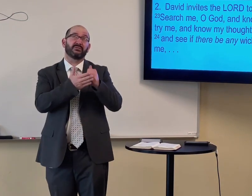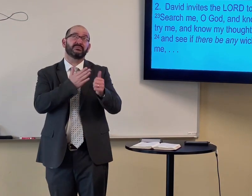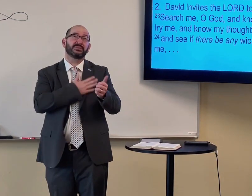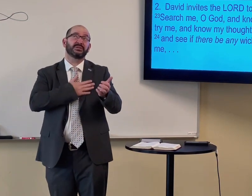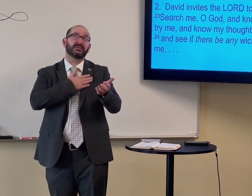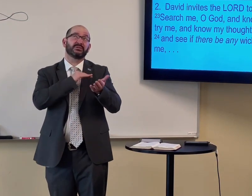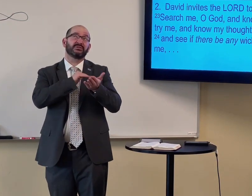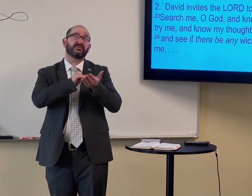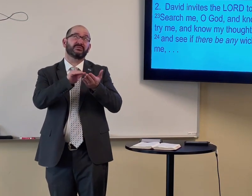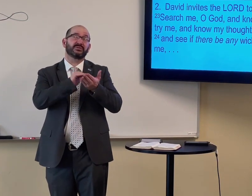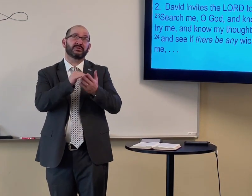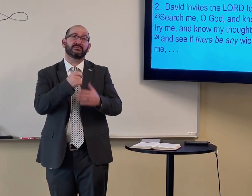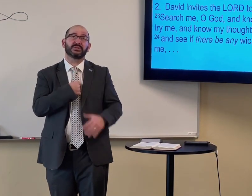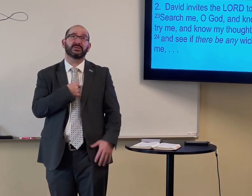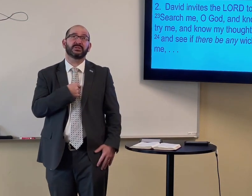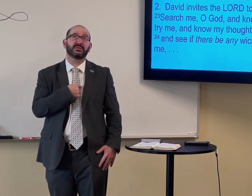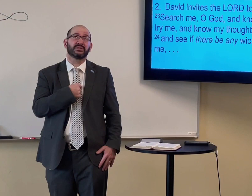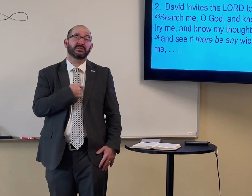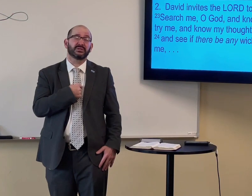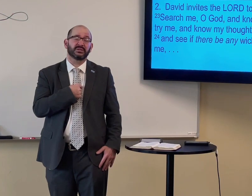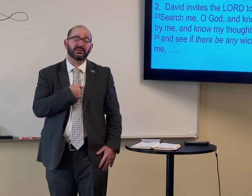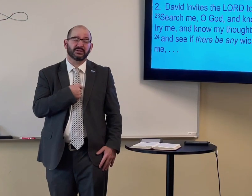Help me and forgive me.